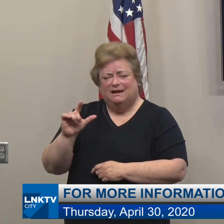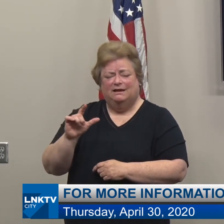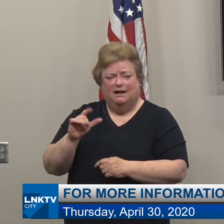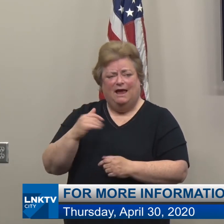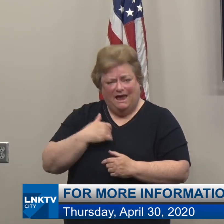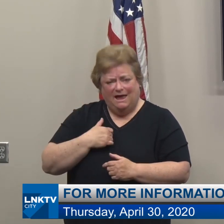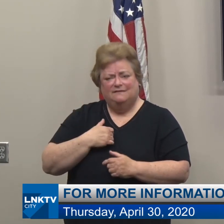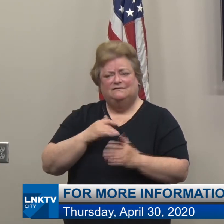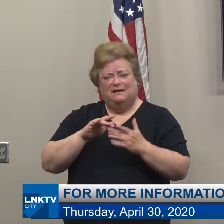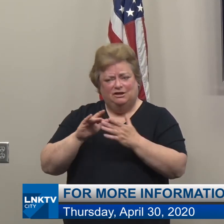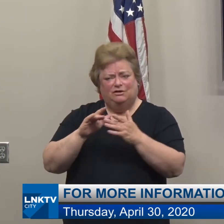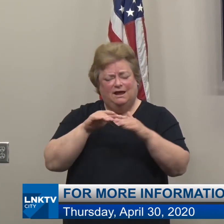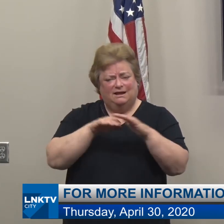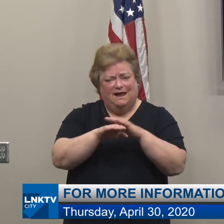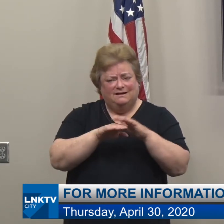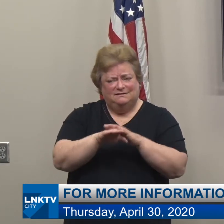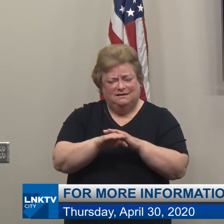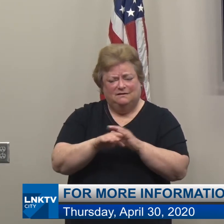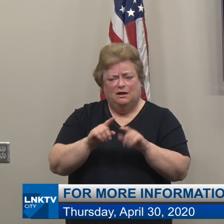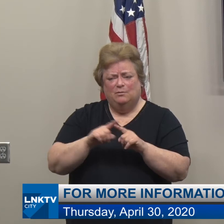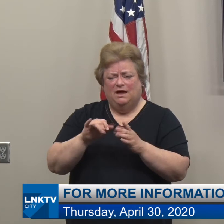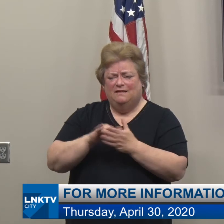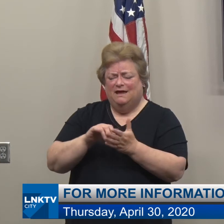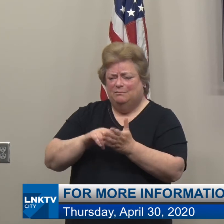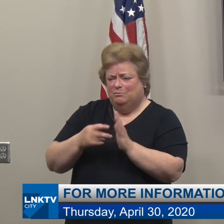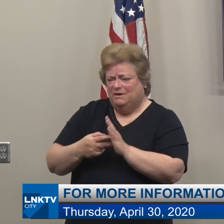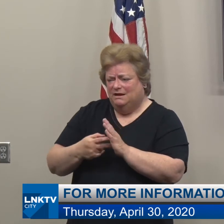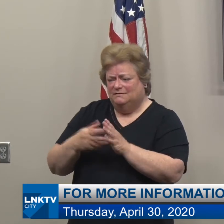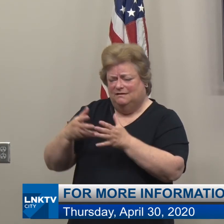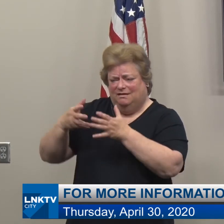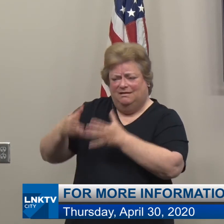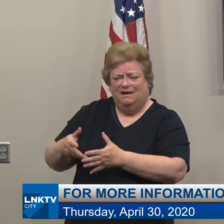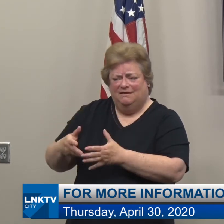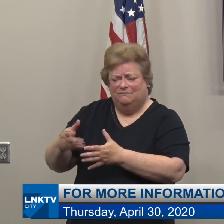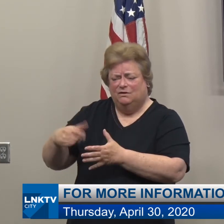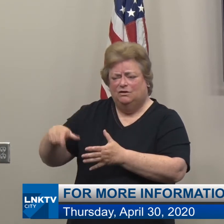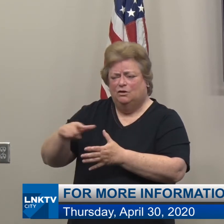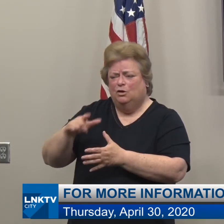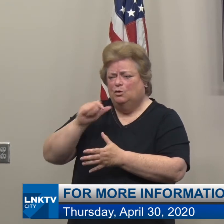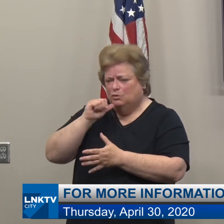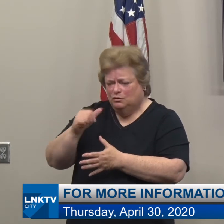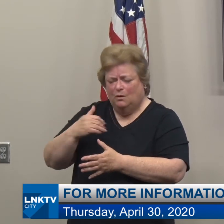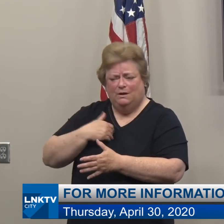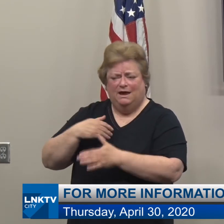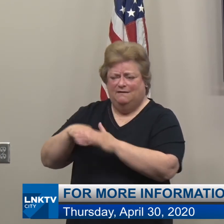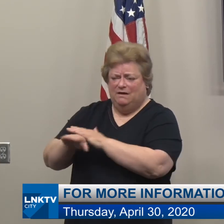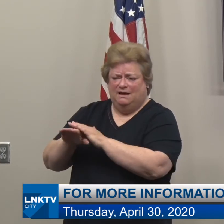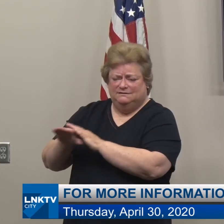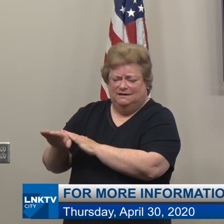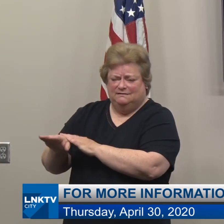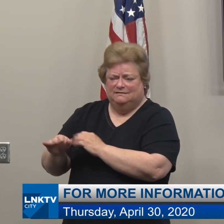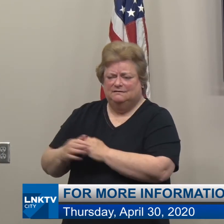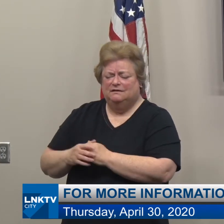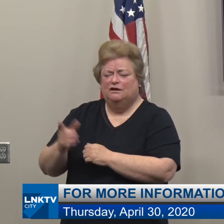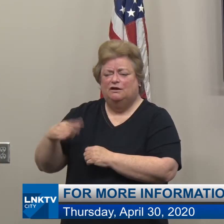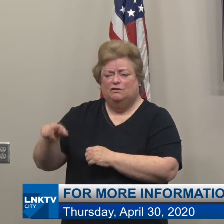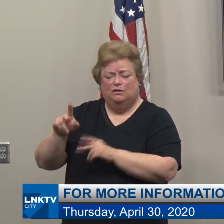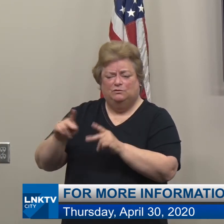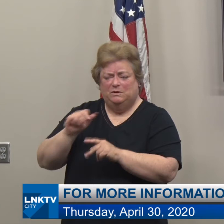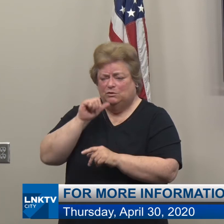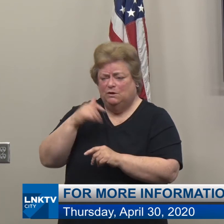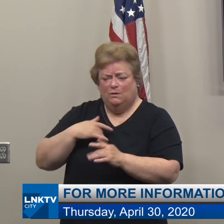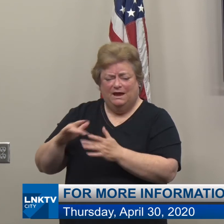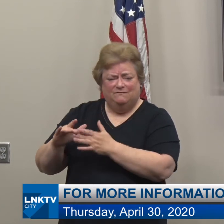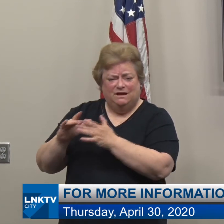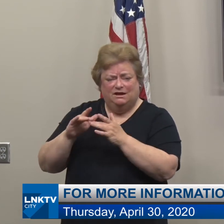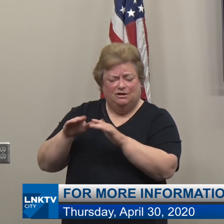internet access at home, but that means that there are still some in our city who lack access. The people who lack internet